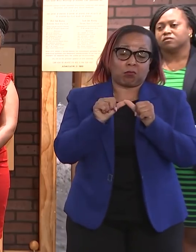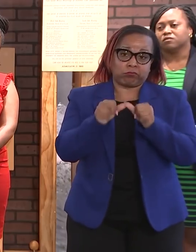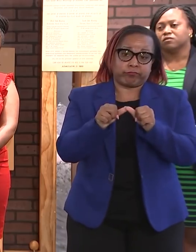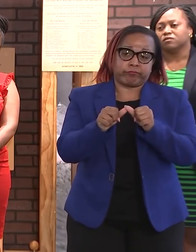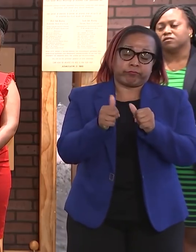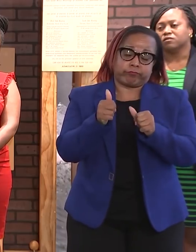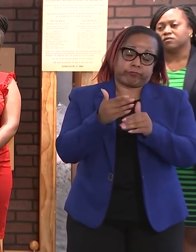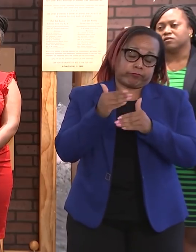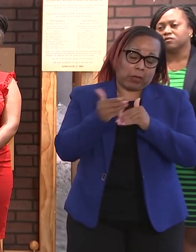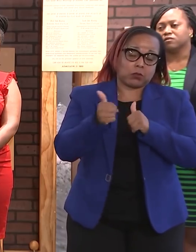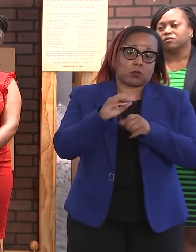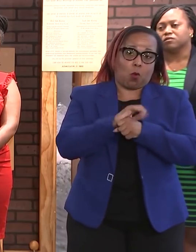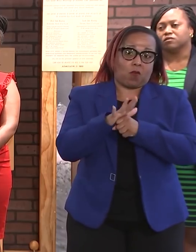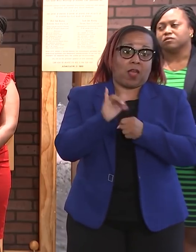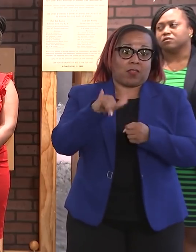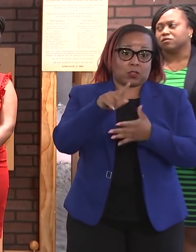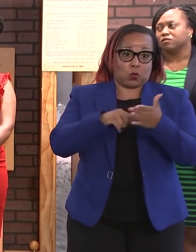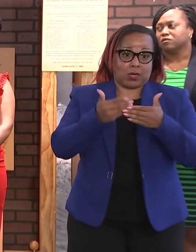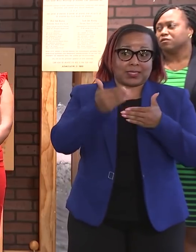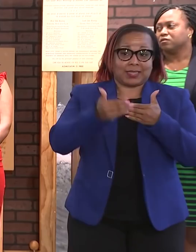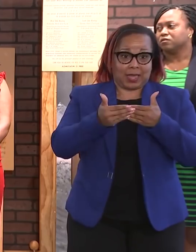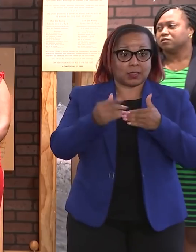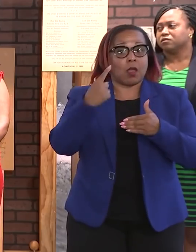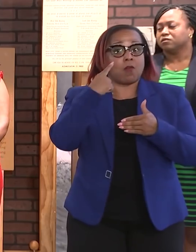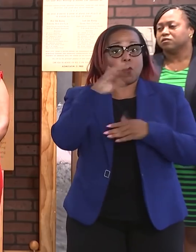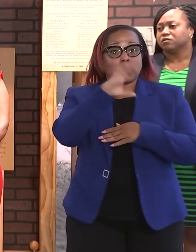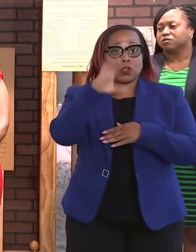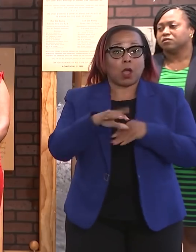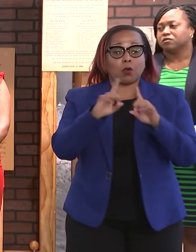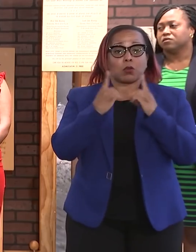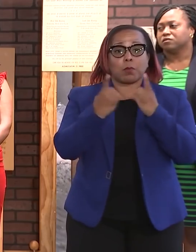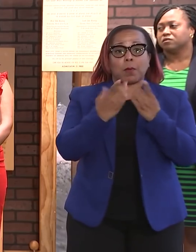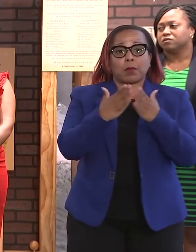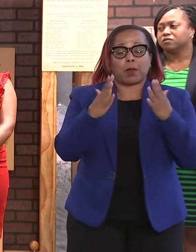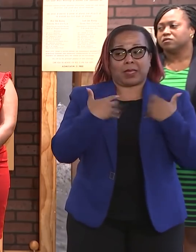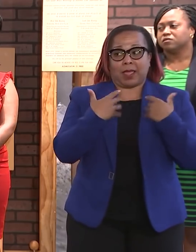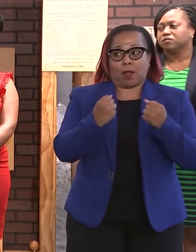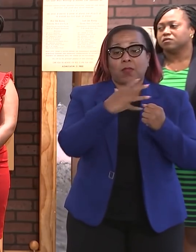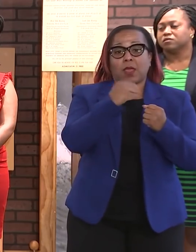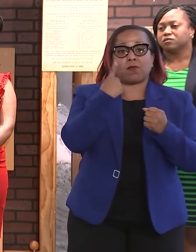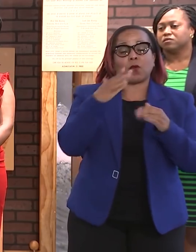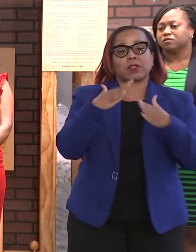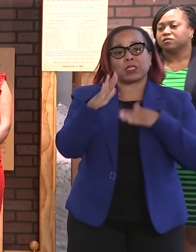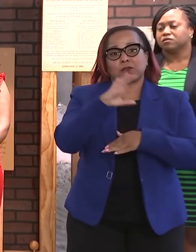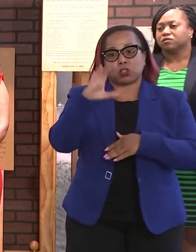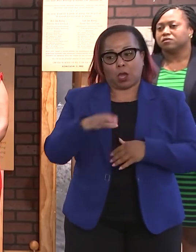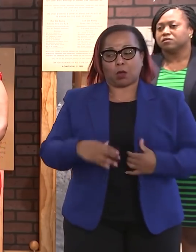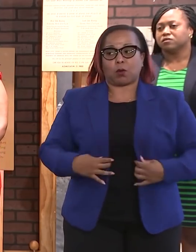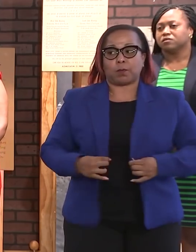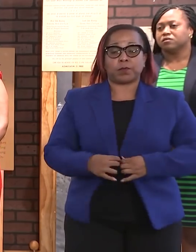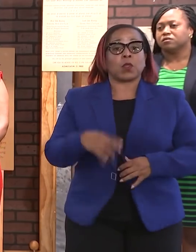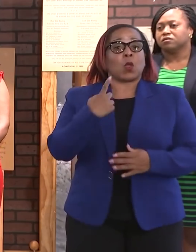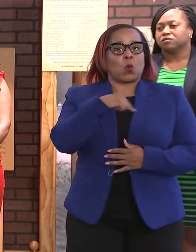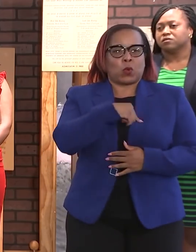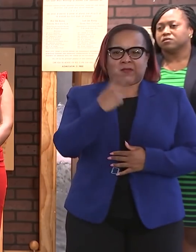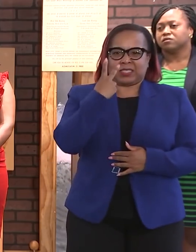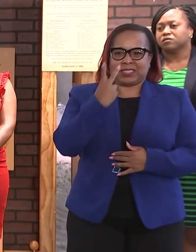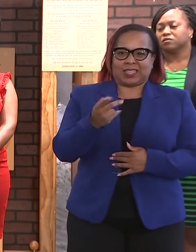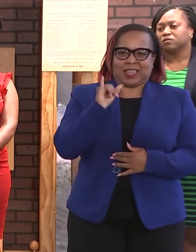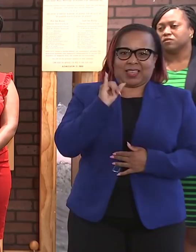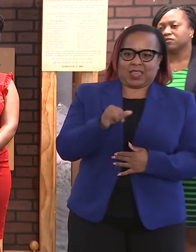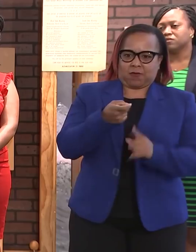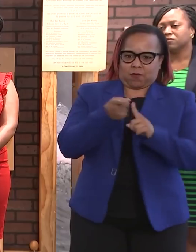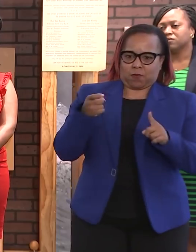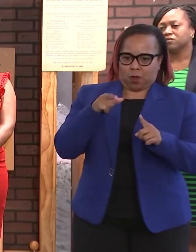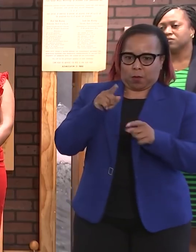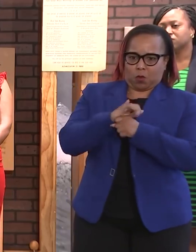COVID. And this is what is next for the Chicago Department of Public Health and for the city of Chicago. We've seen the toll from